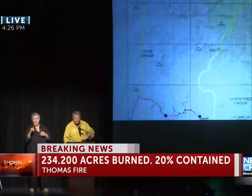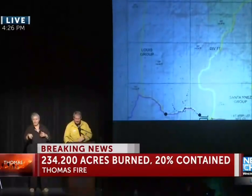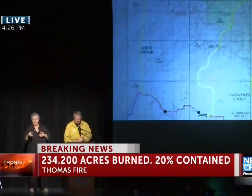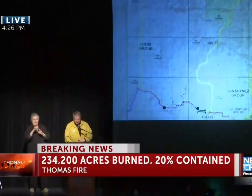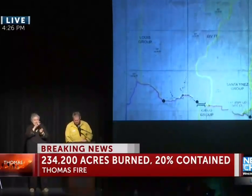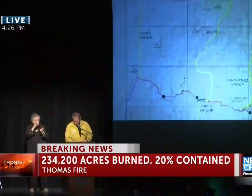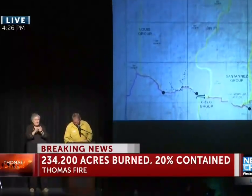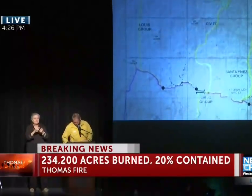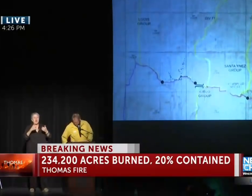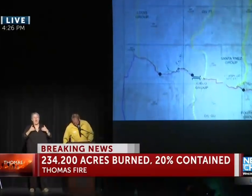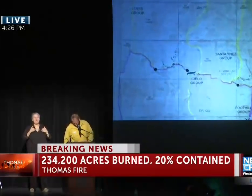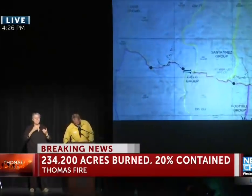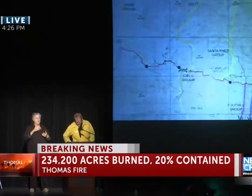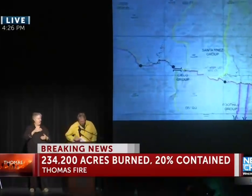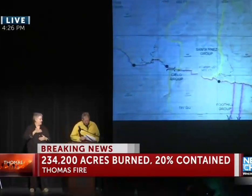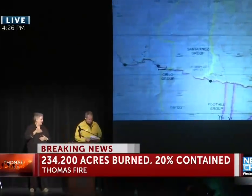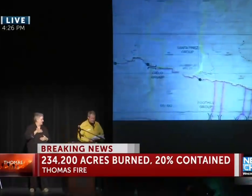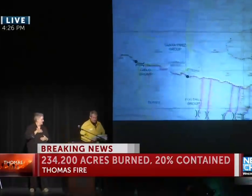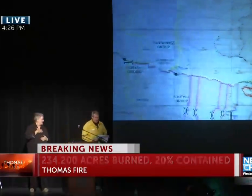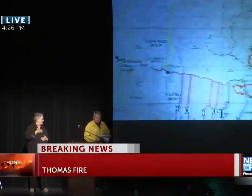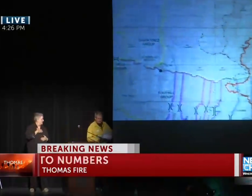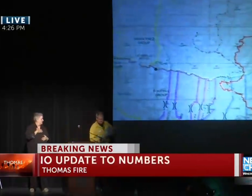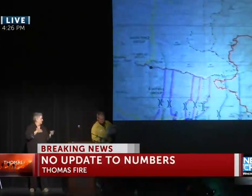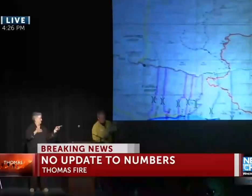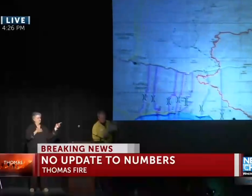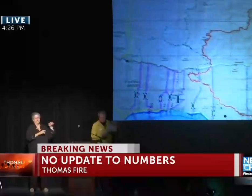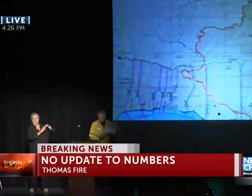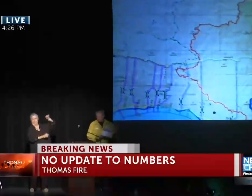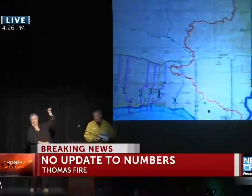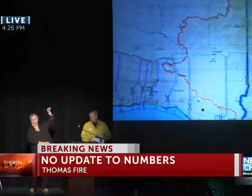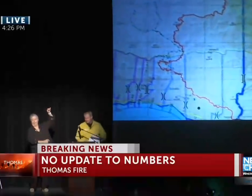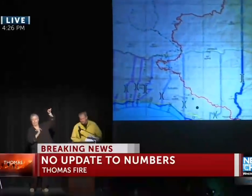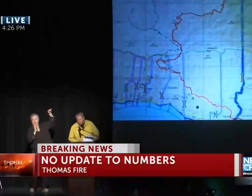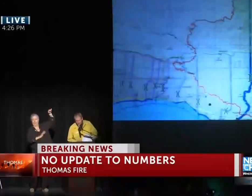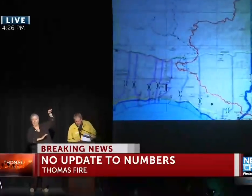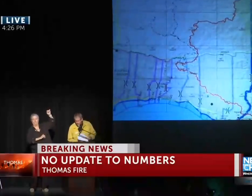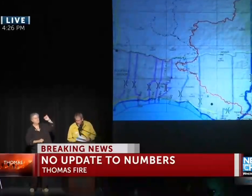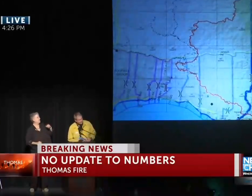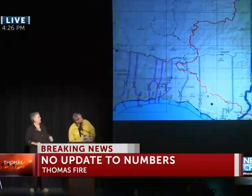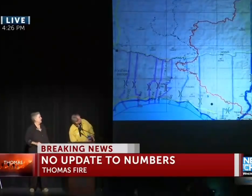where we're working, I have my trusty.